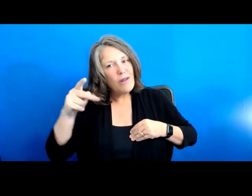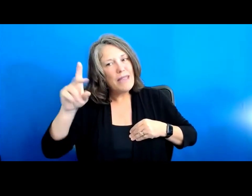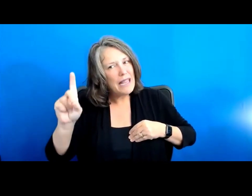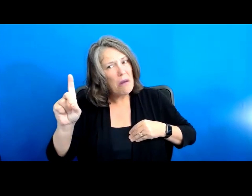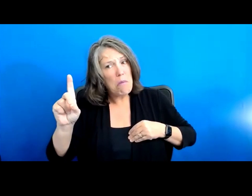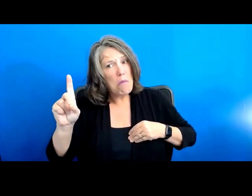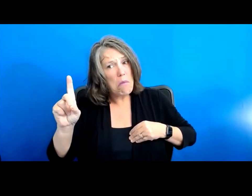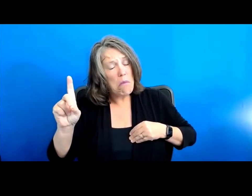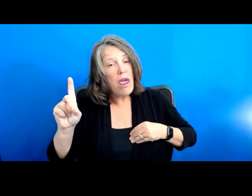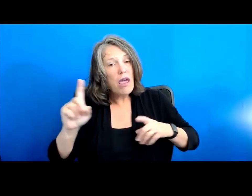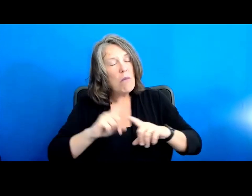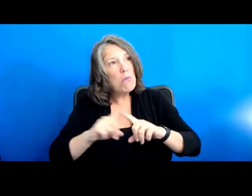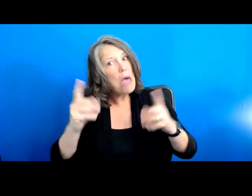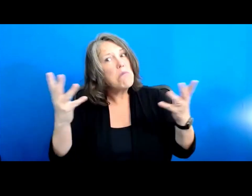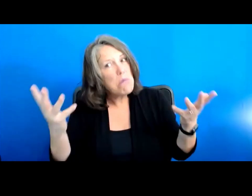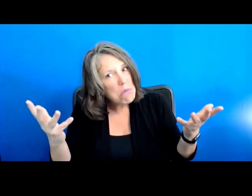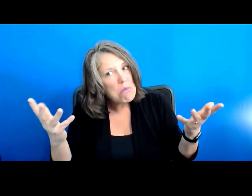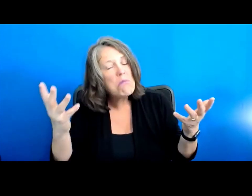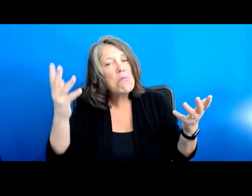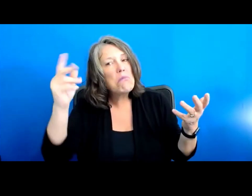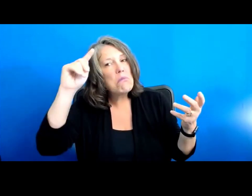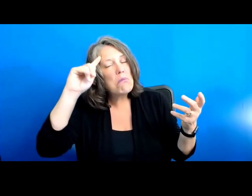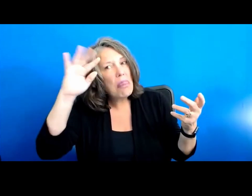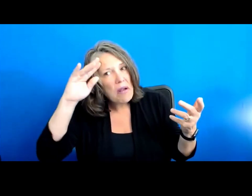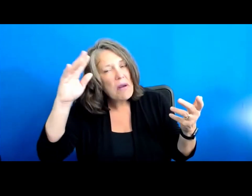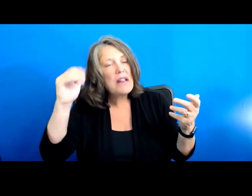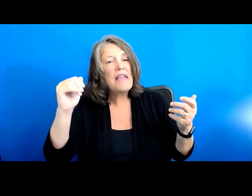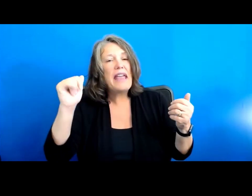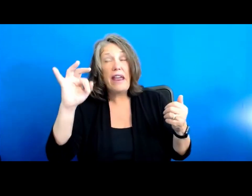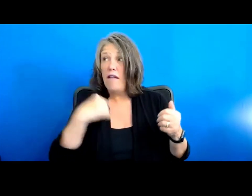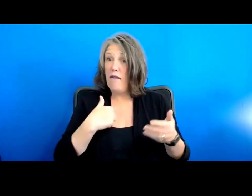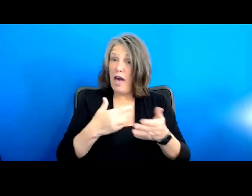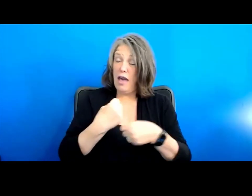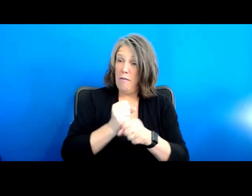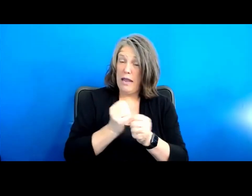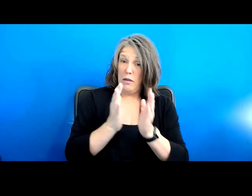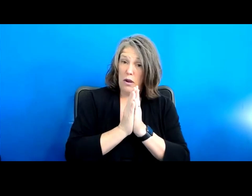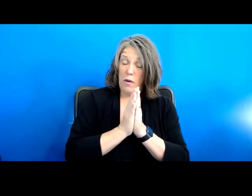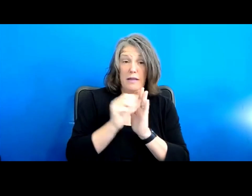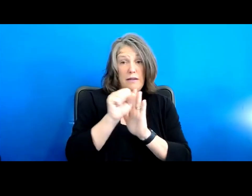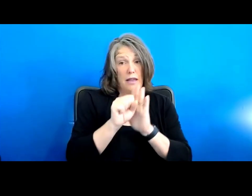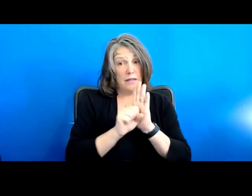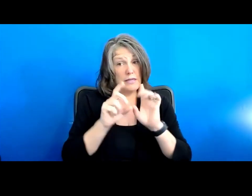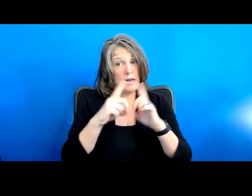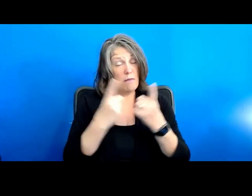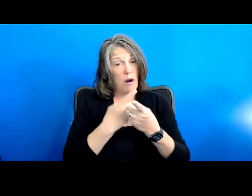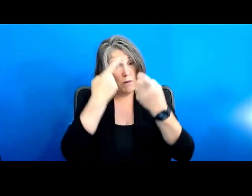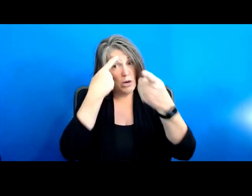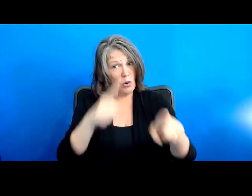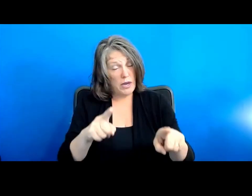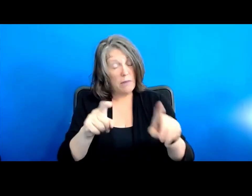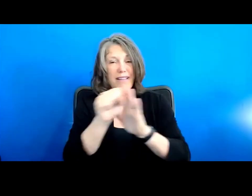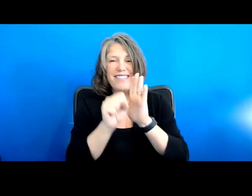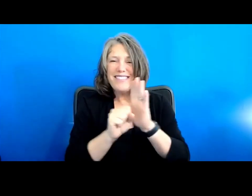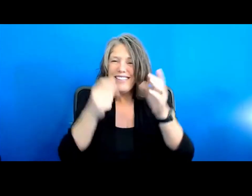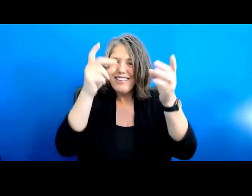So theoretically, if I made the request and the State Department agreed, because the State Department